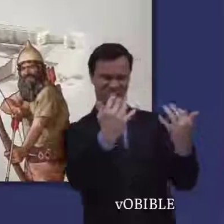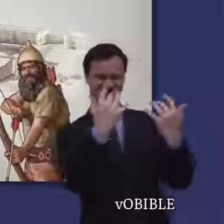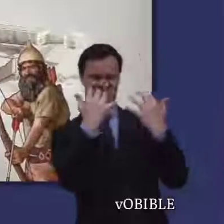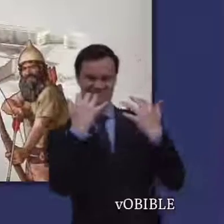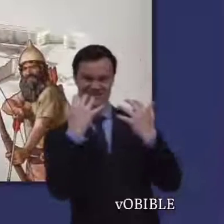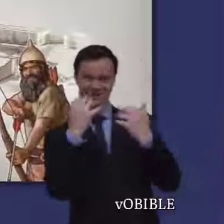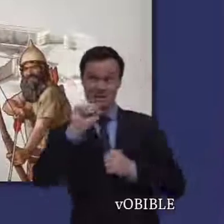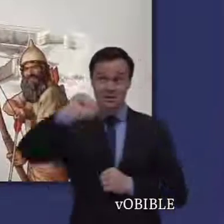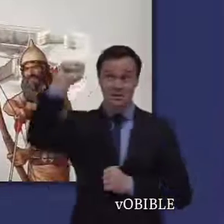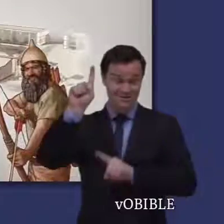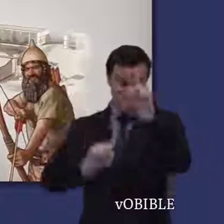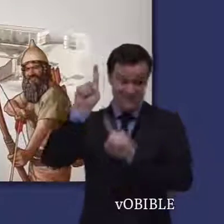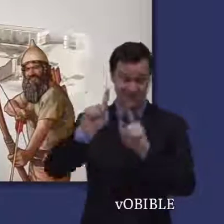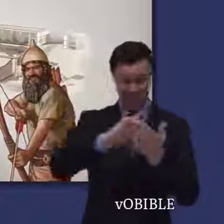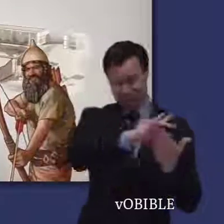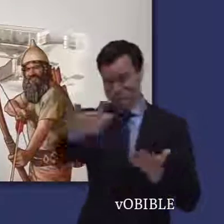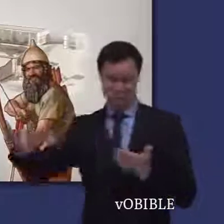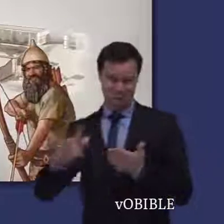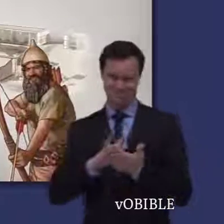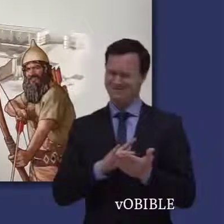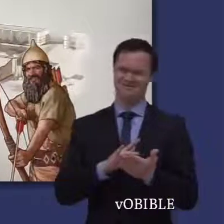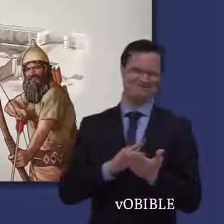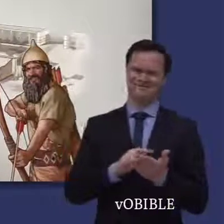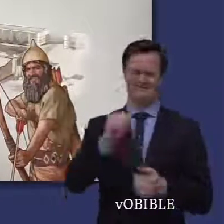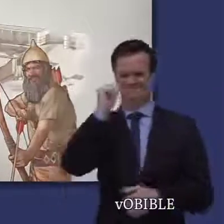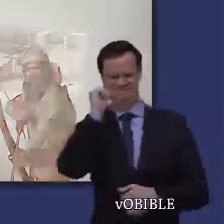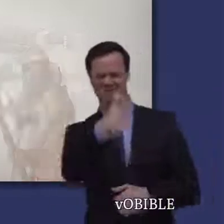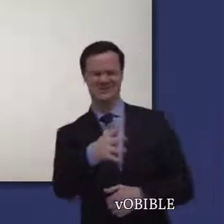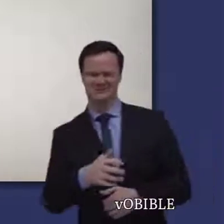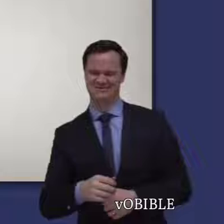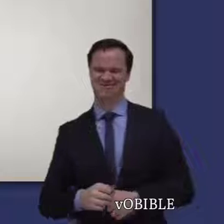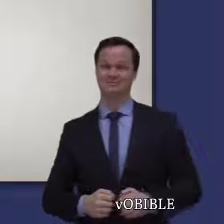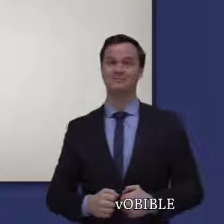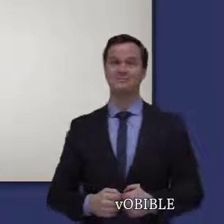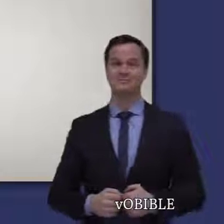the Chaldeans to destroy the holy city was unthinkable.